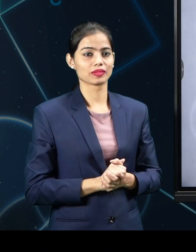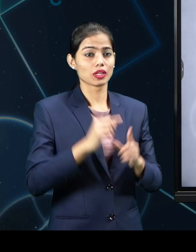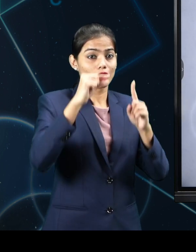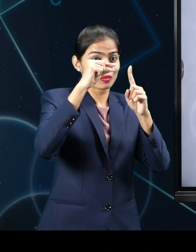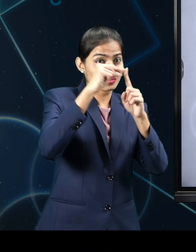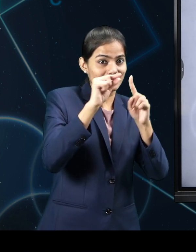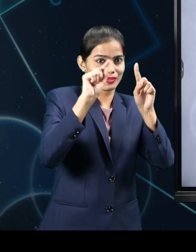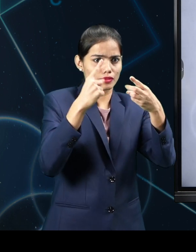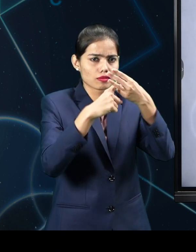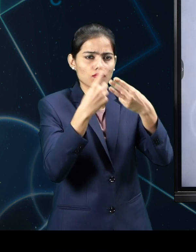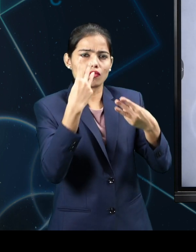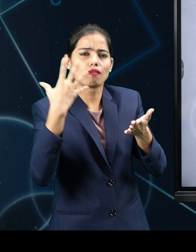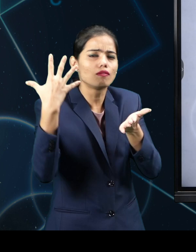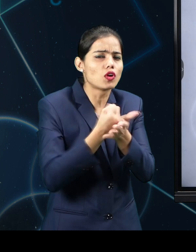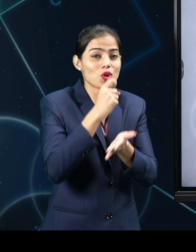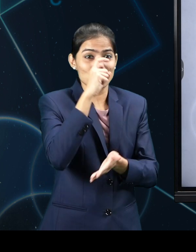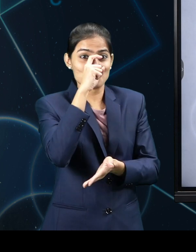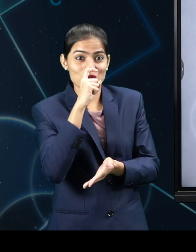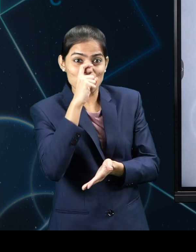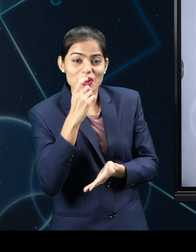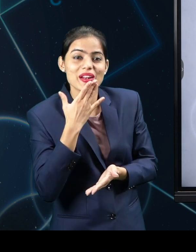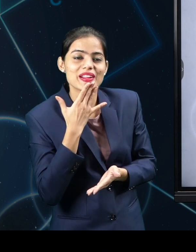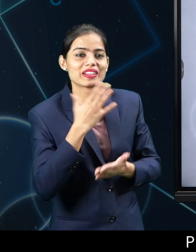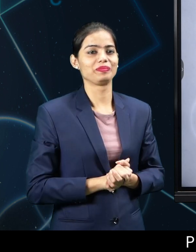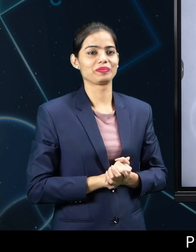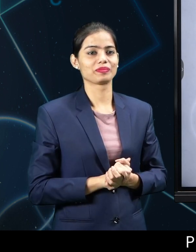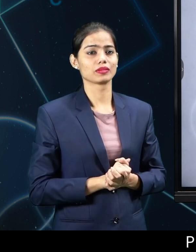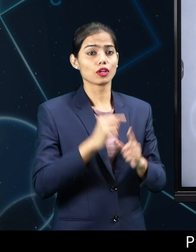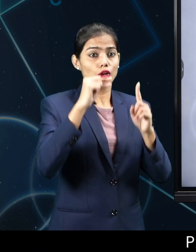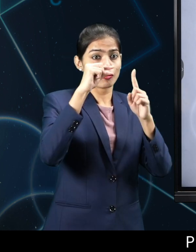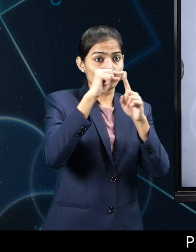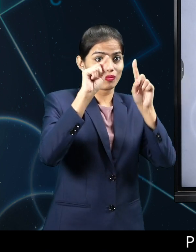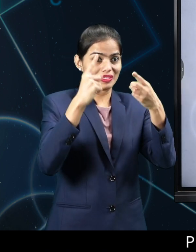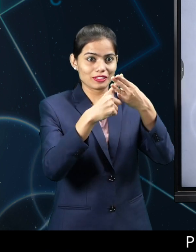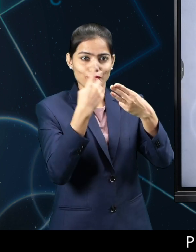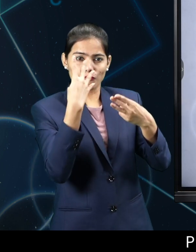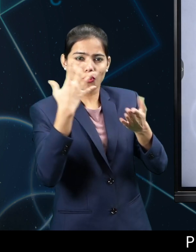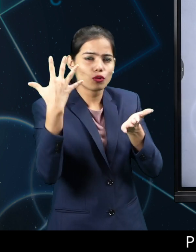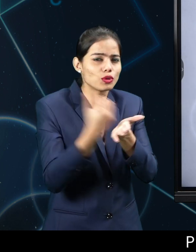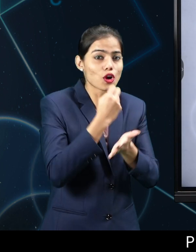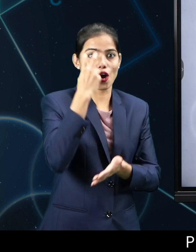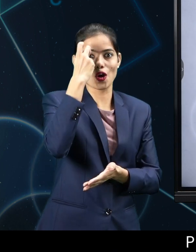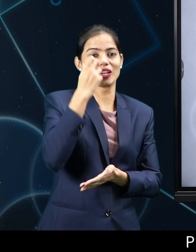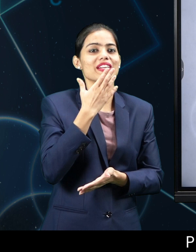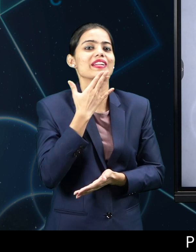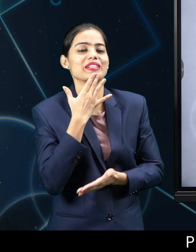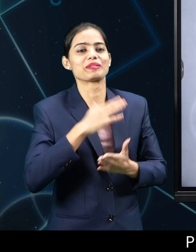P of E3 is equal to getting blue color, P of E4 is equal to getting orange